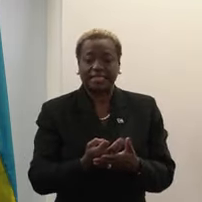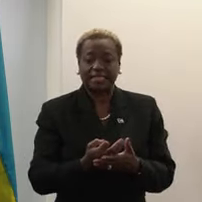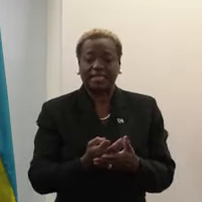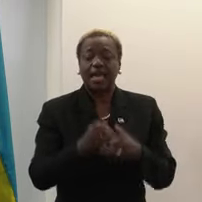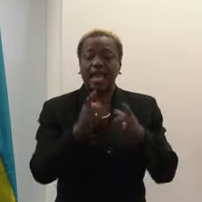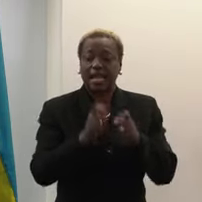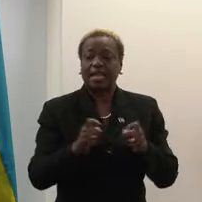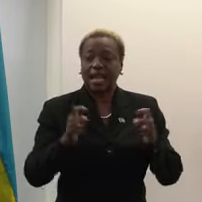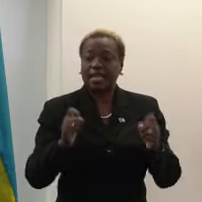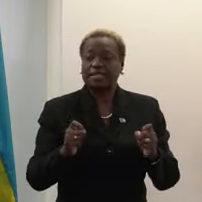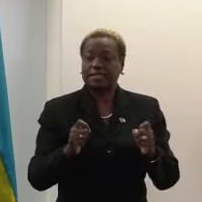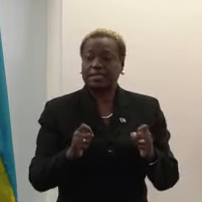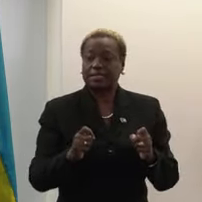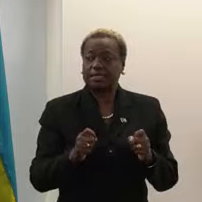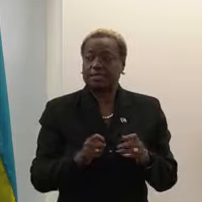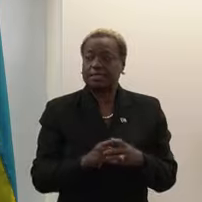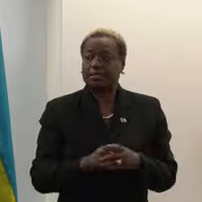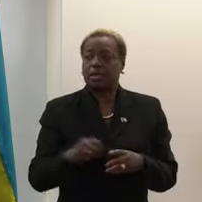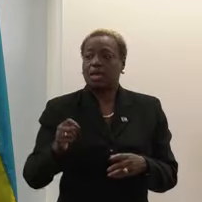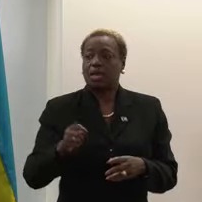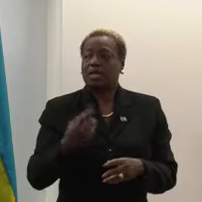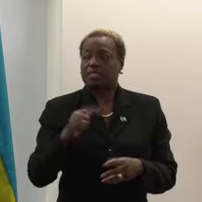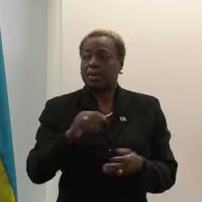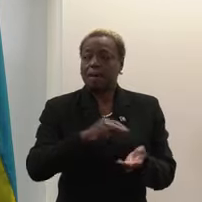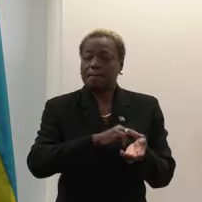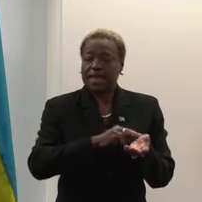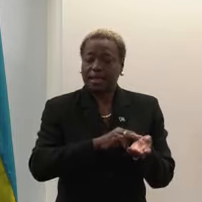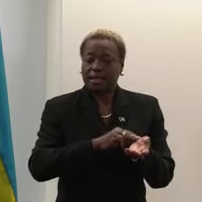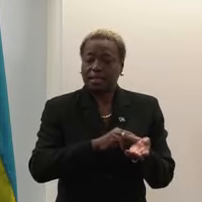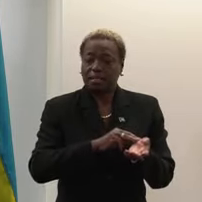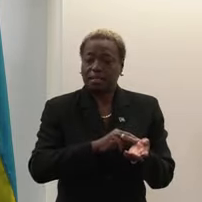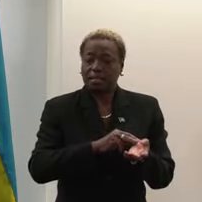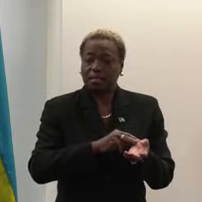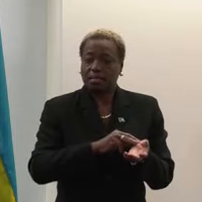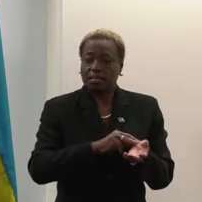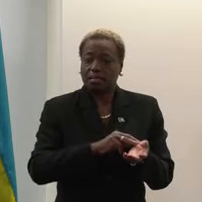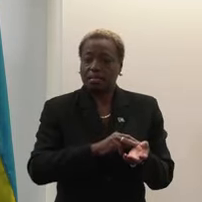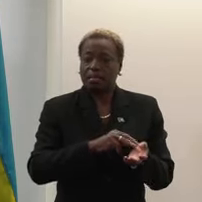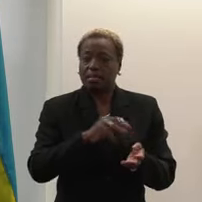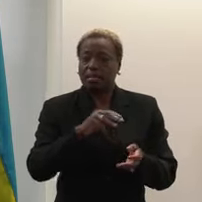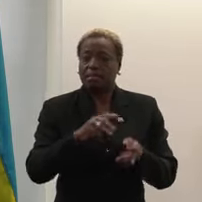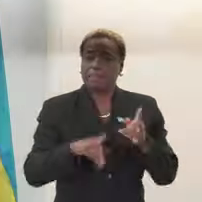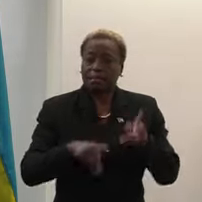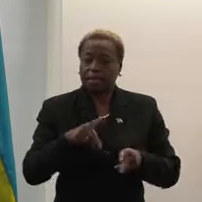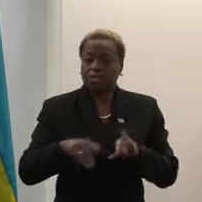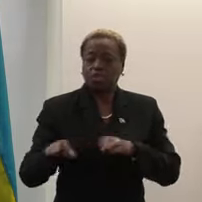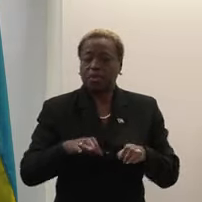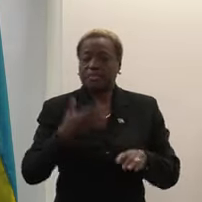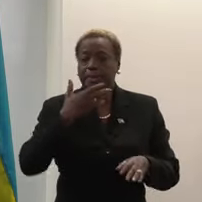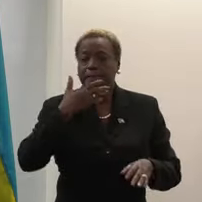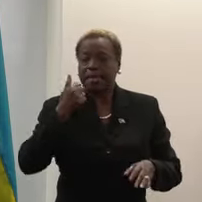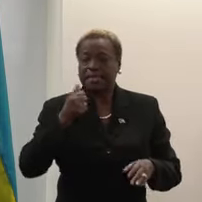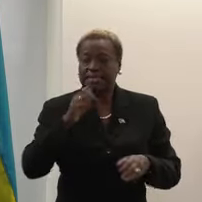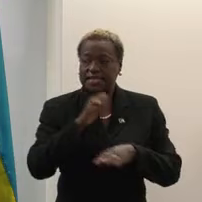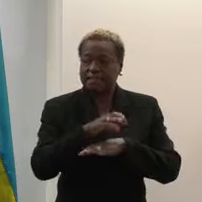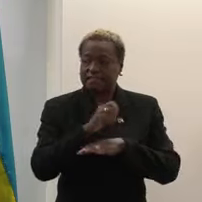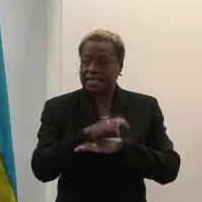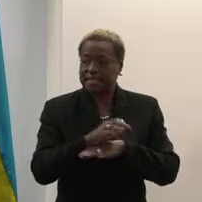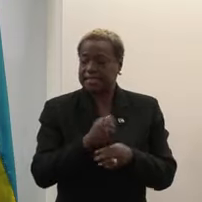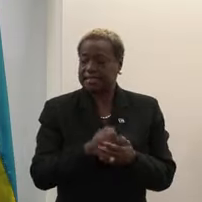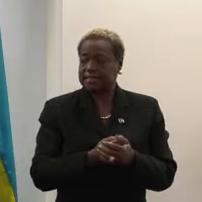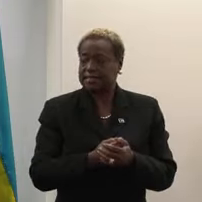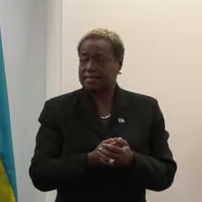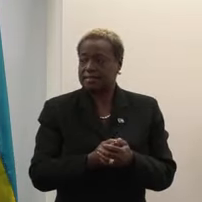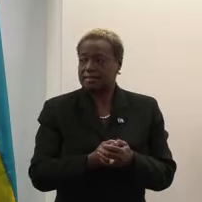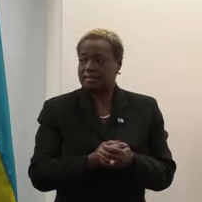medical professionals who give their best advice in terms of keeping us safe. They would, along with the virus, would make the determination